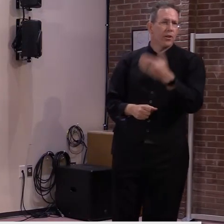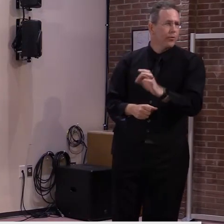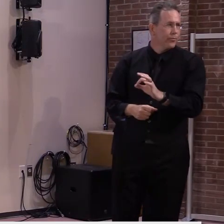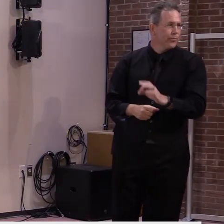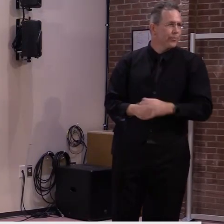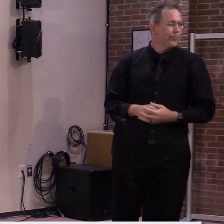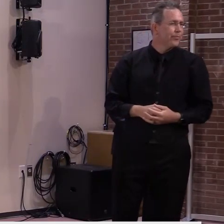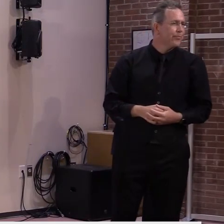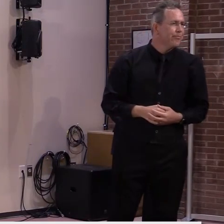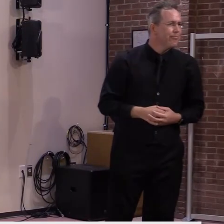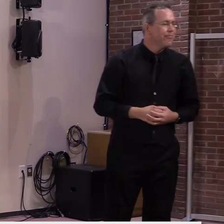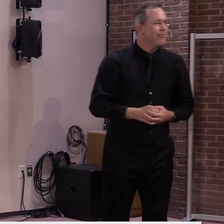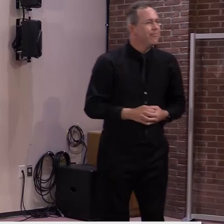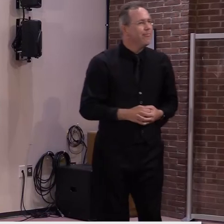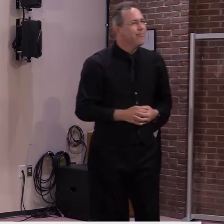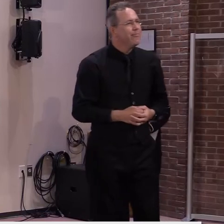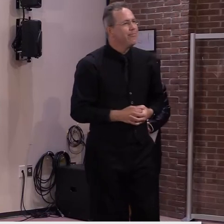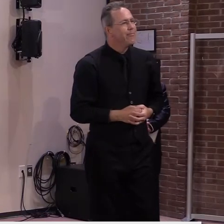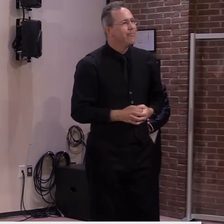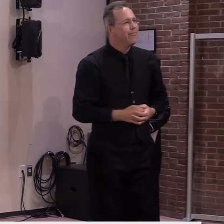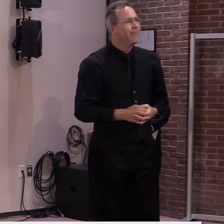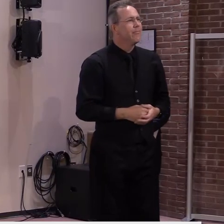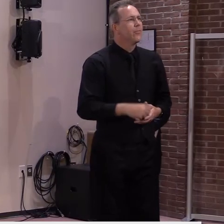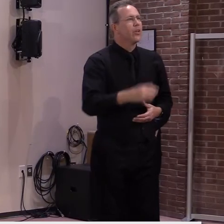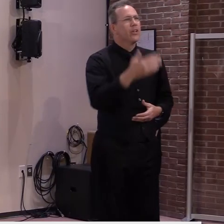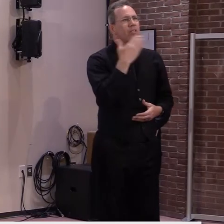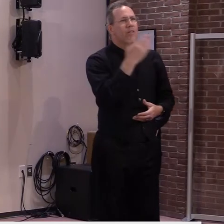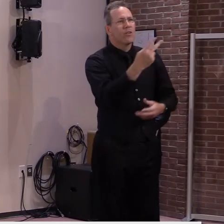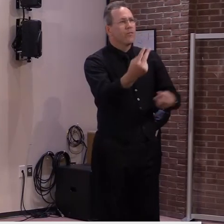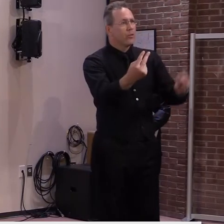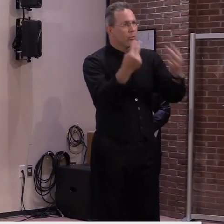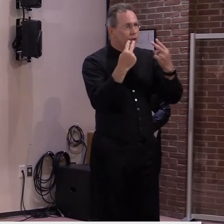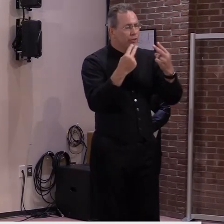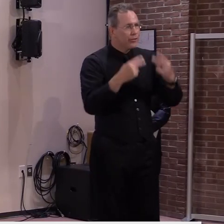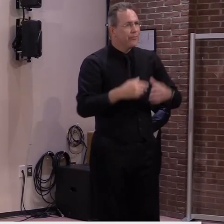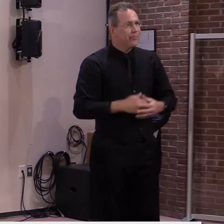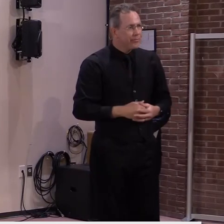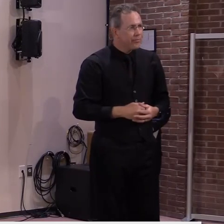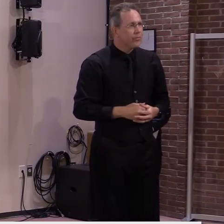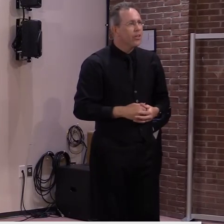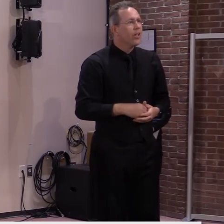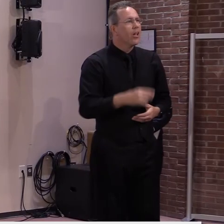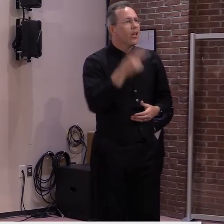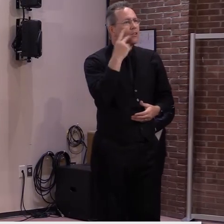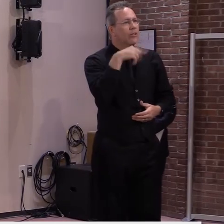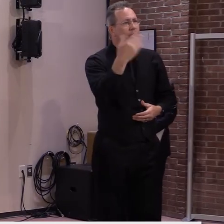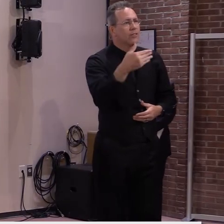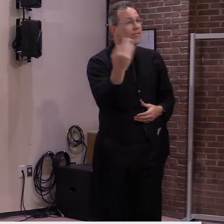All right. Well, thank you very much for tuning in, and we'll see you again on Friday.